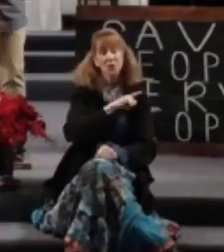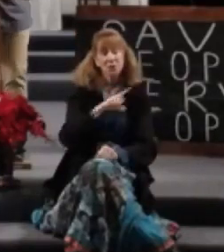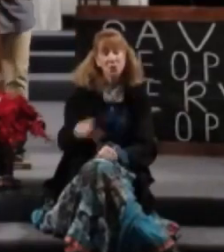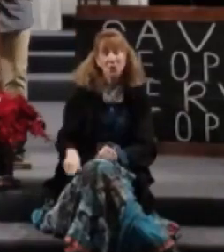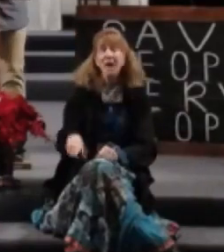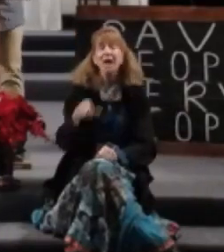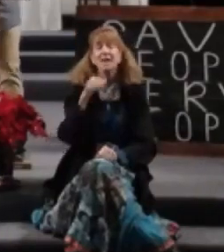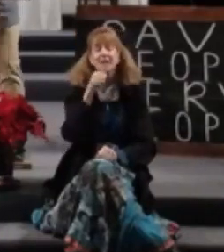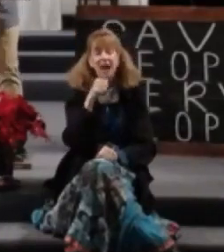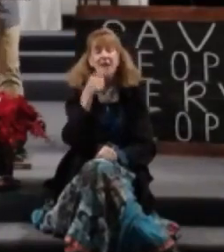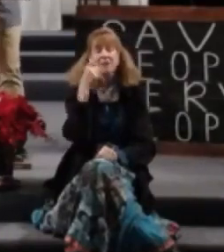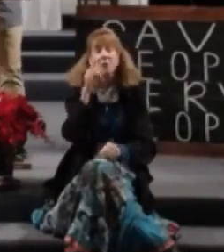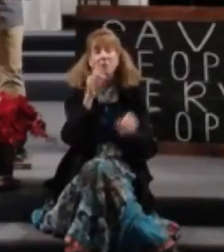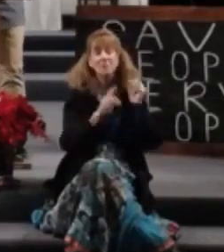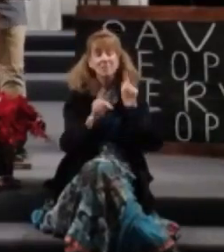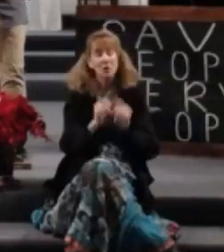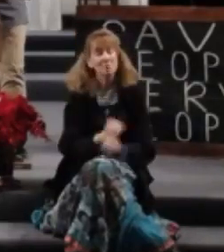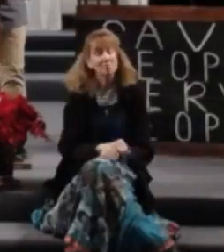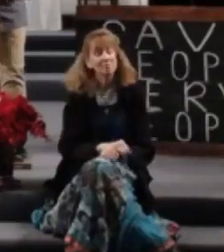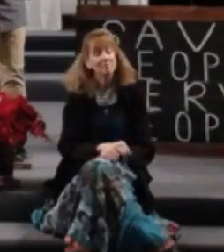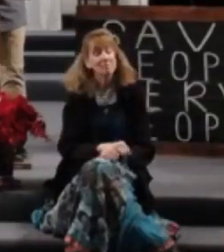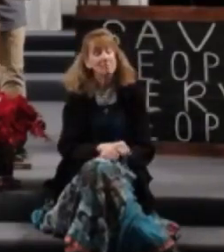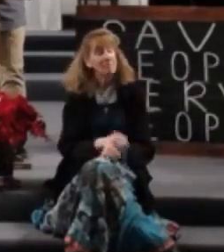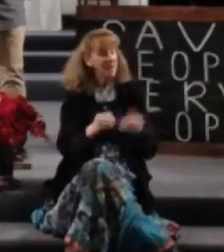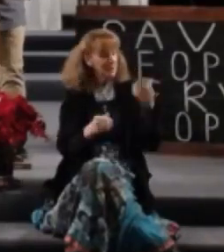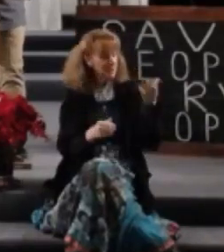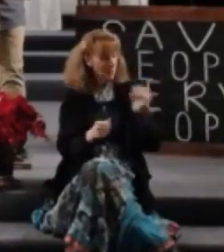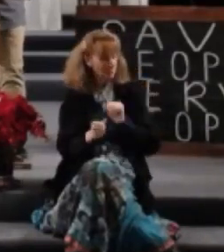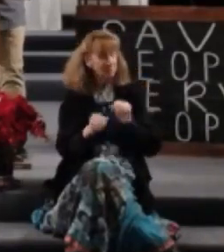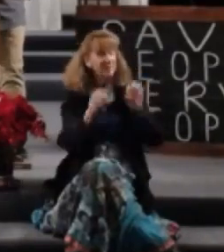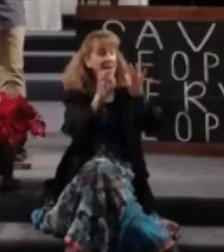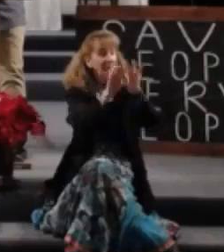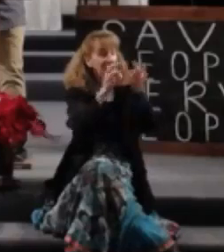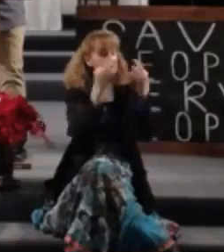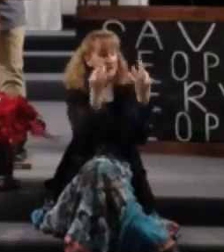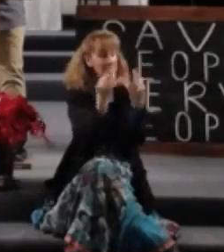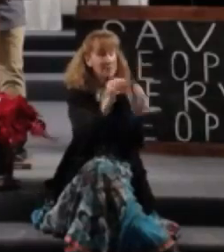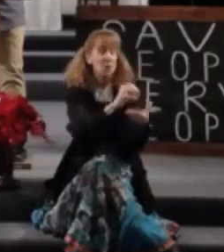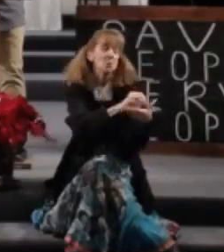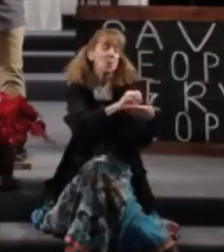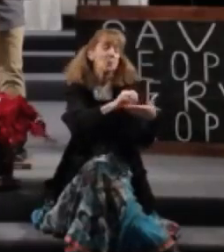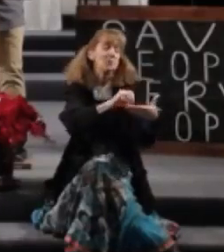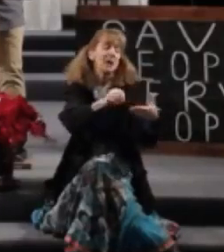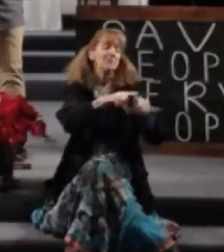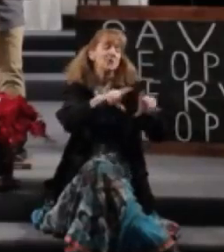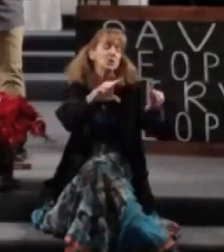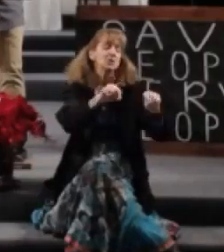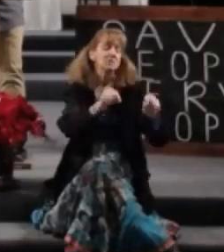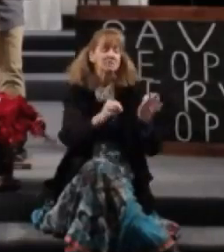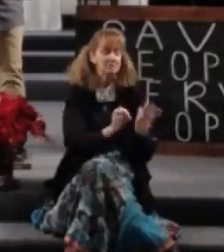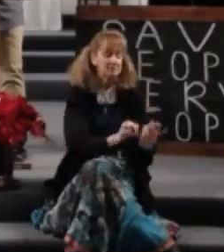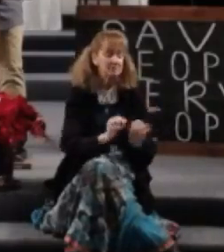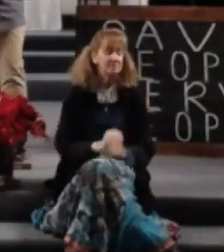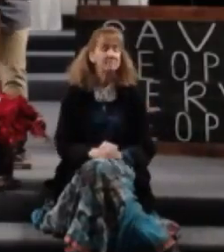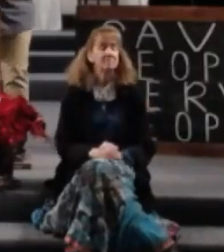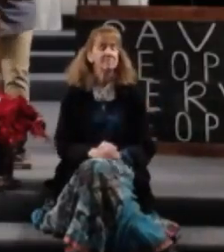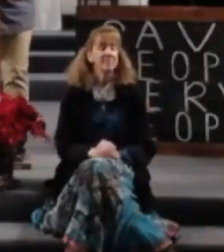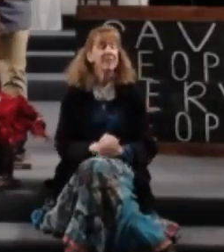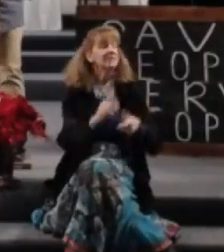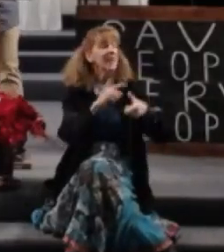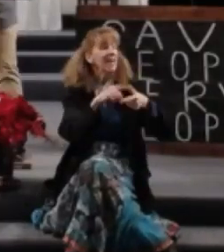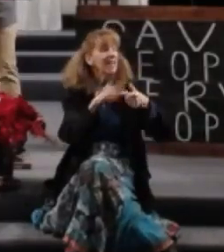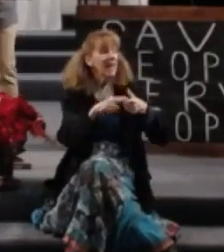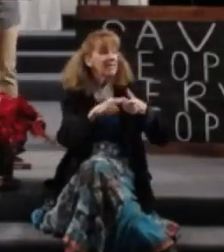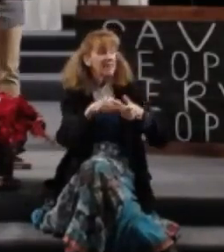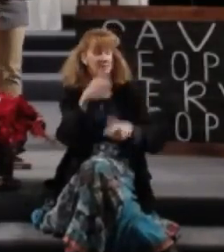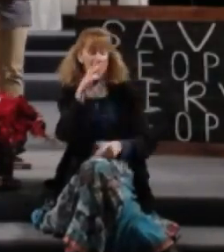people, not for human beings. And so they had them write that verse down on their 3x5 cards. And then they said to